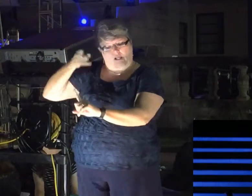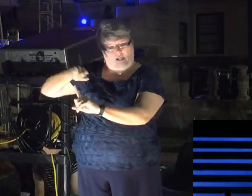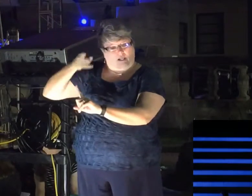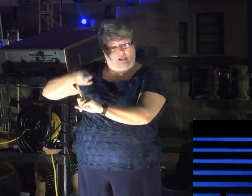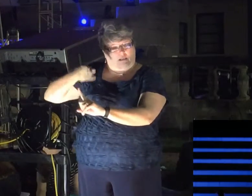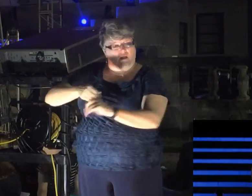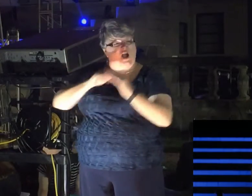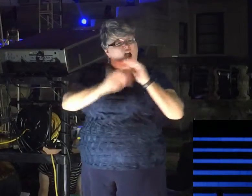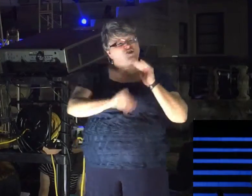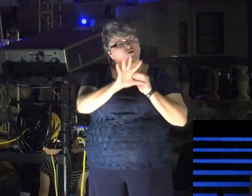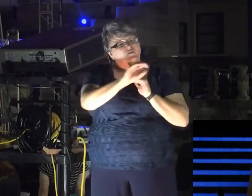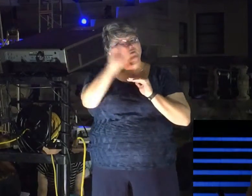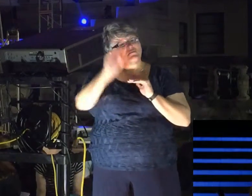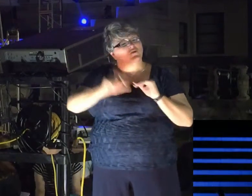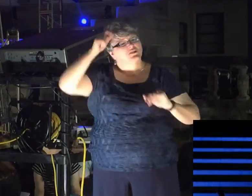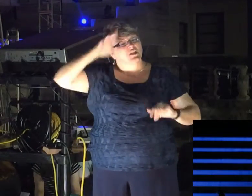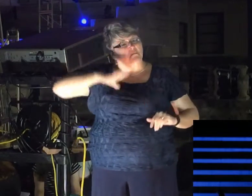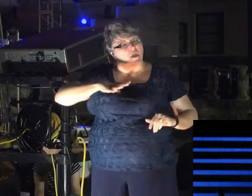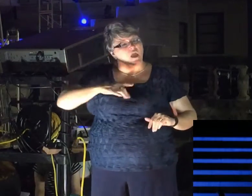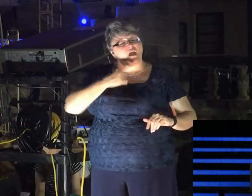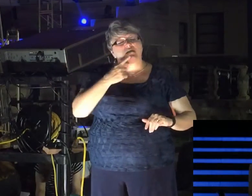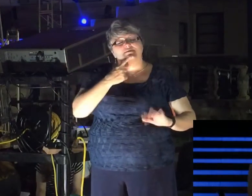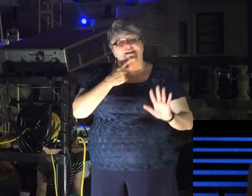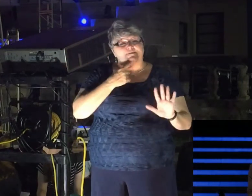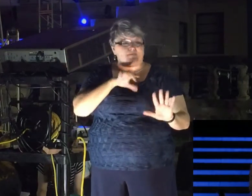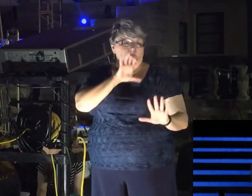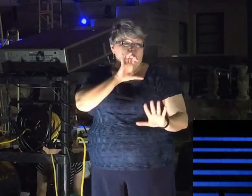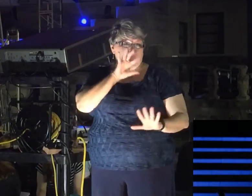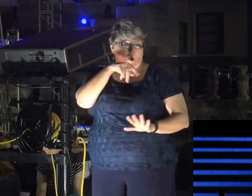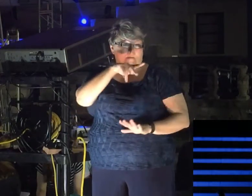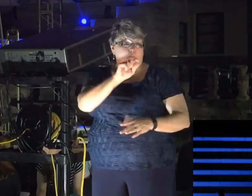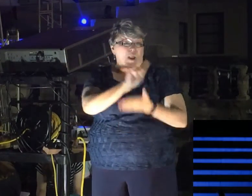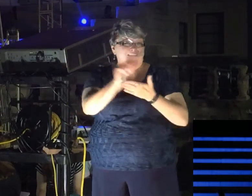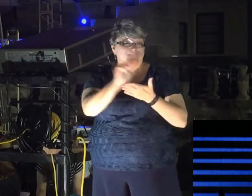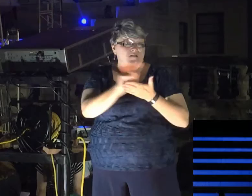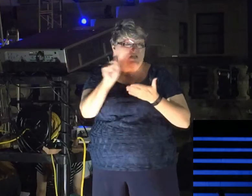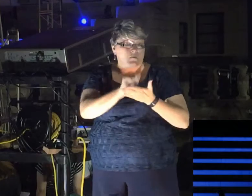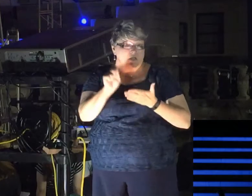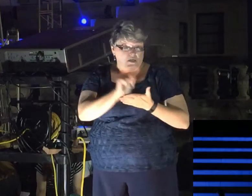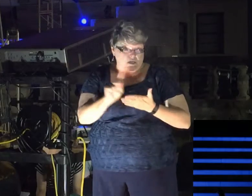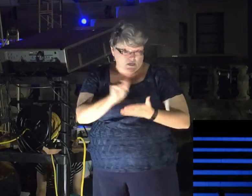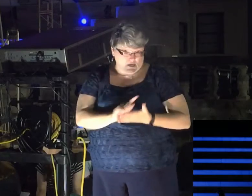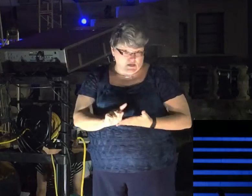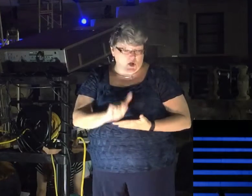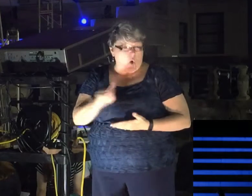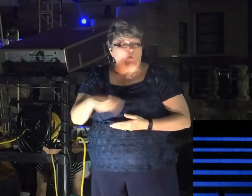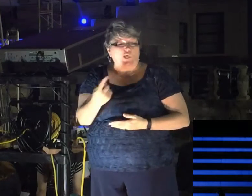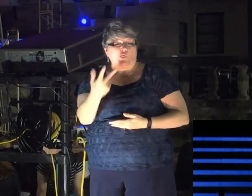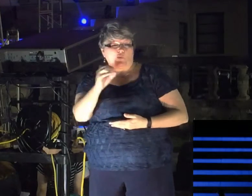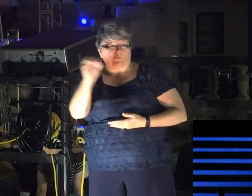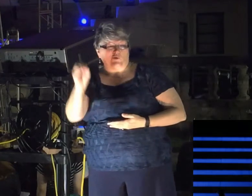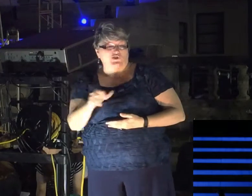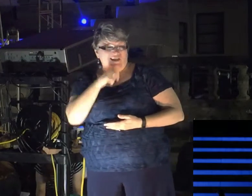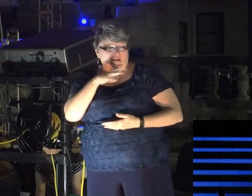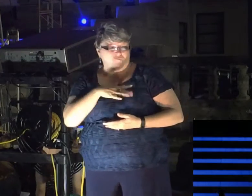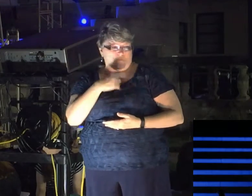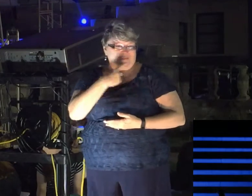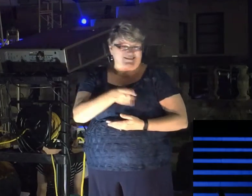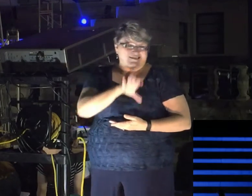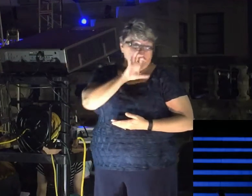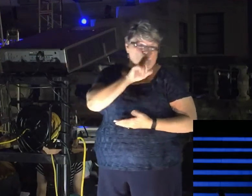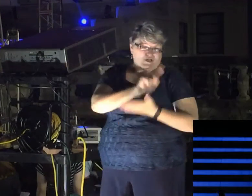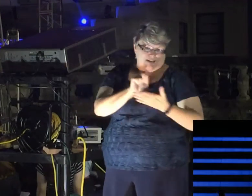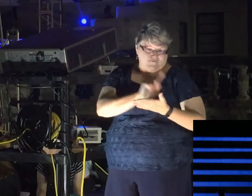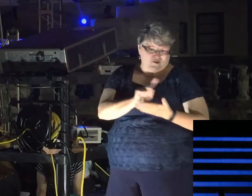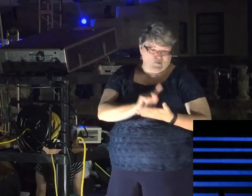male problem. Just under 50% of men said they watch porn weekly. Only 3%